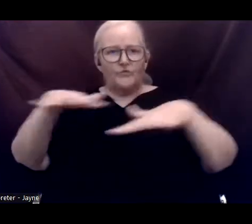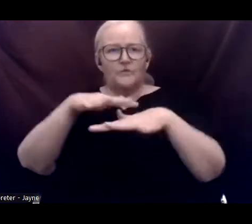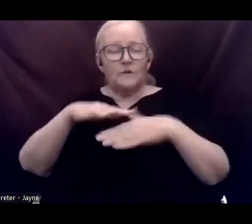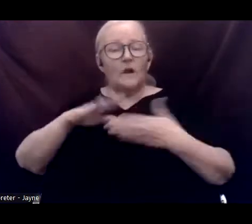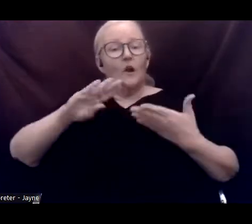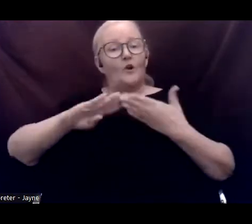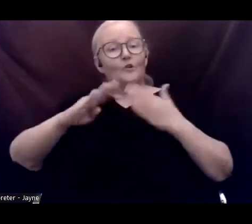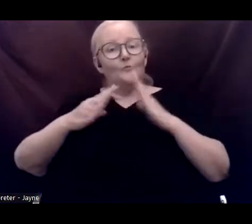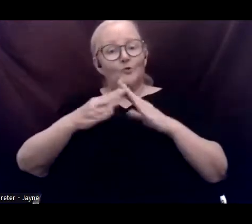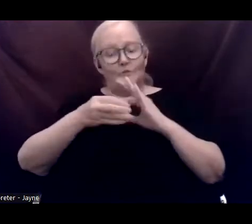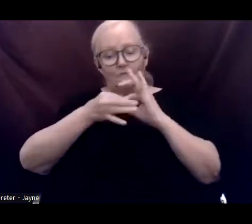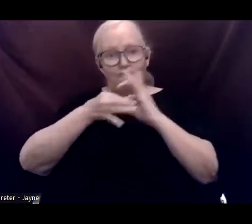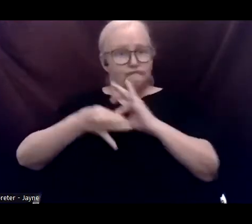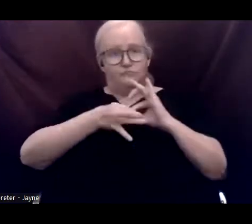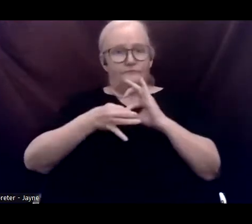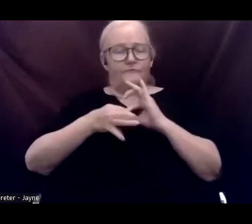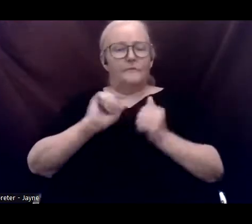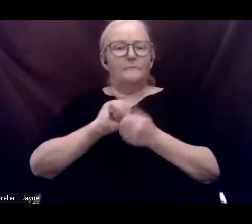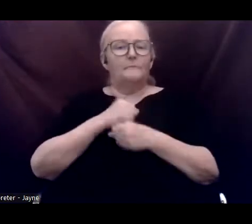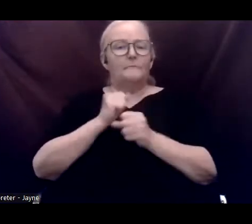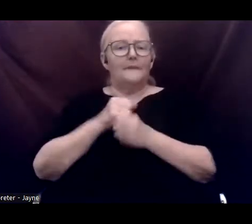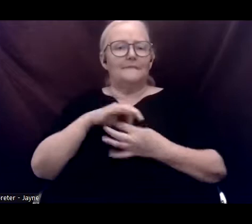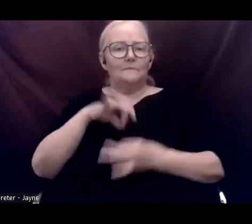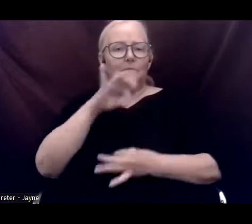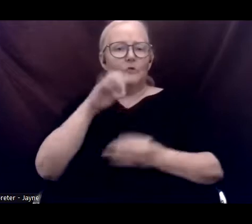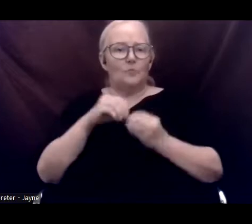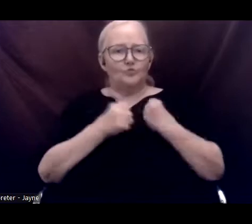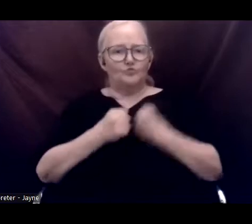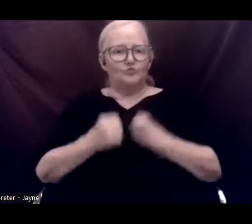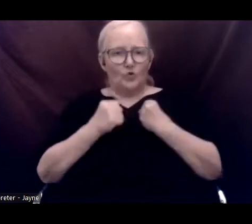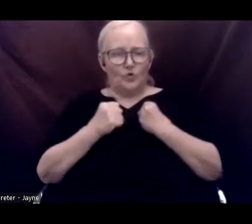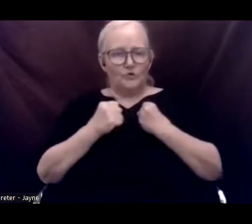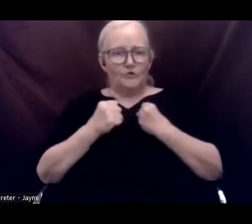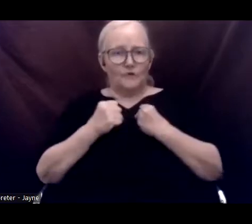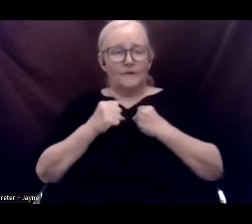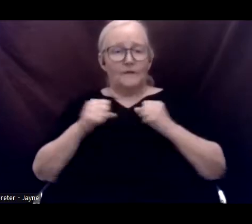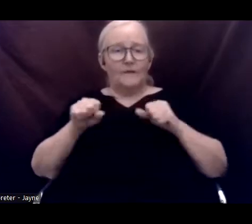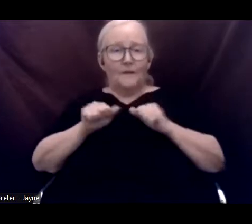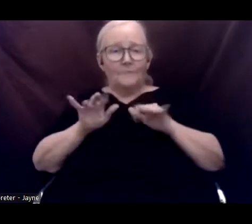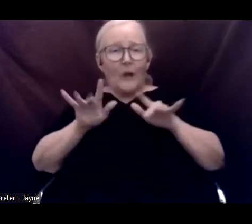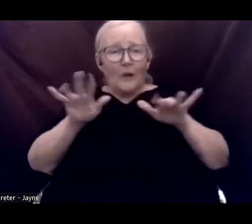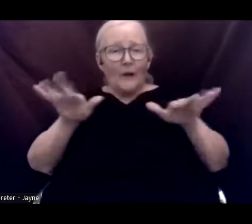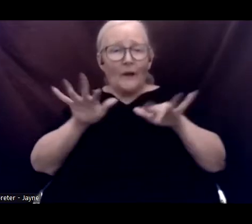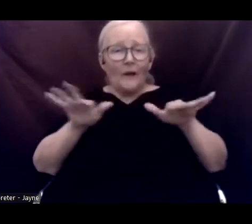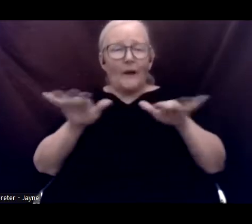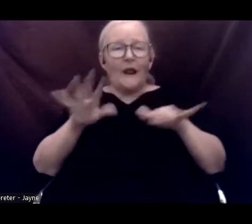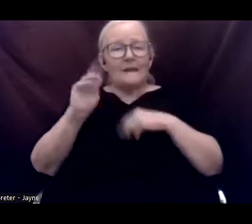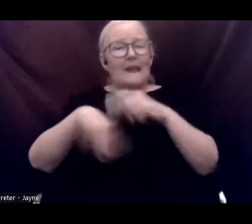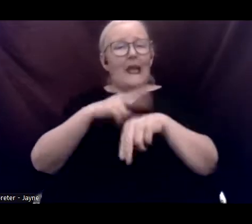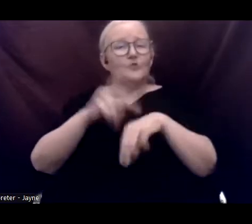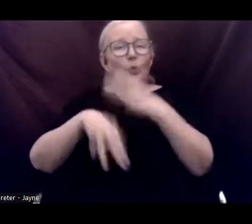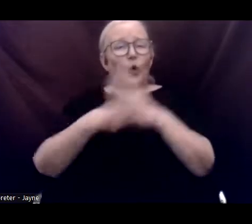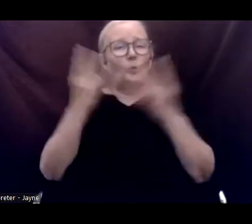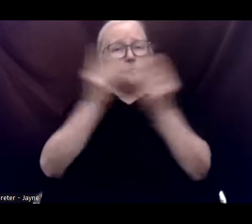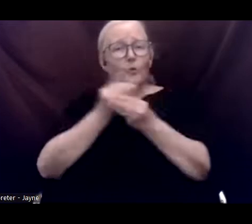community strengthen our spirits. May the exuberance and beauty of the natural world